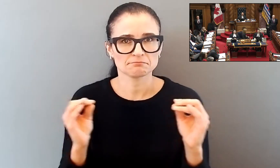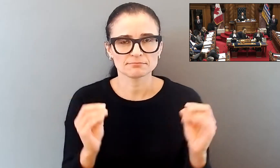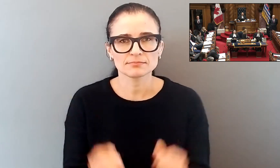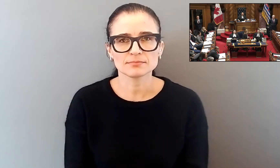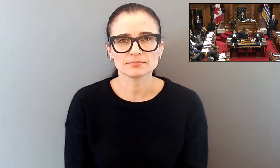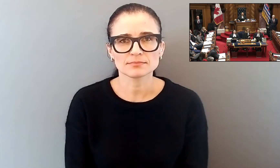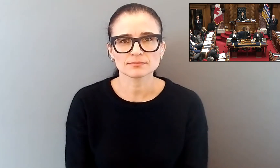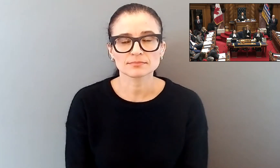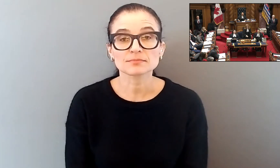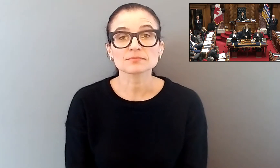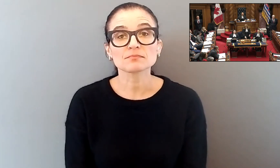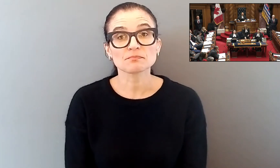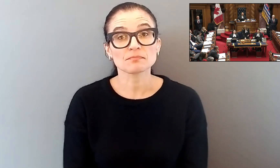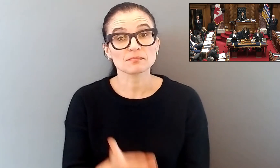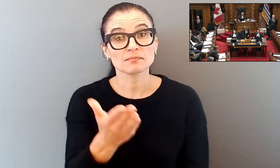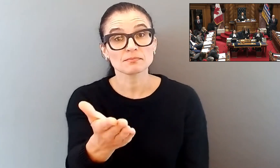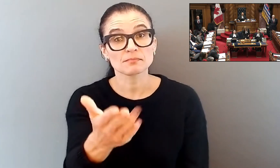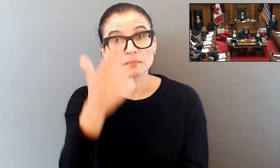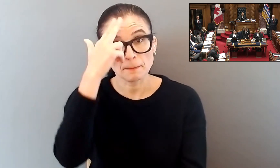Madam Clerk.